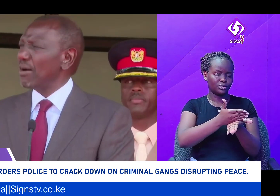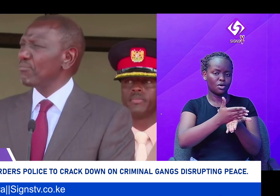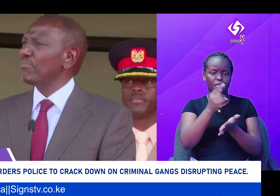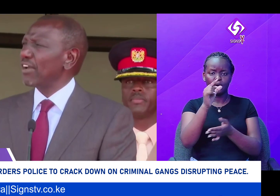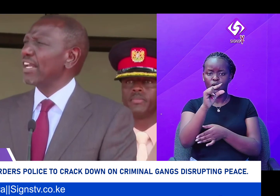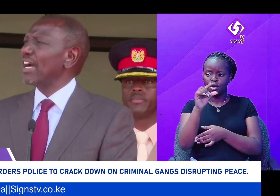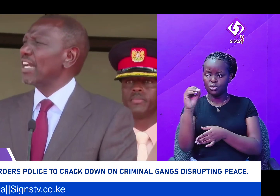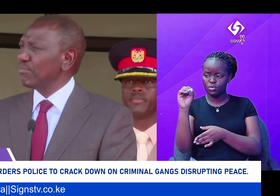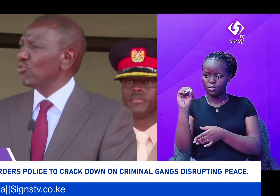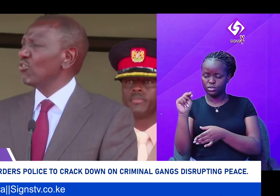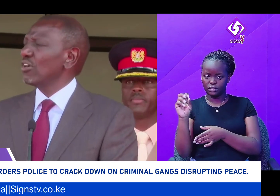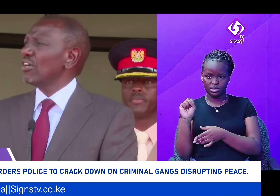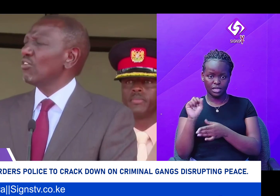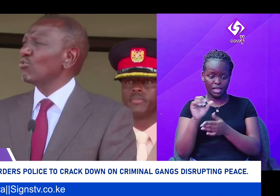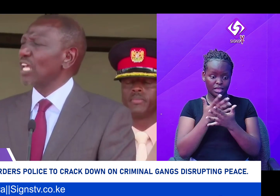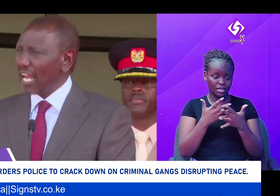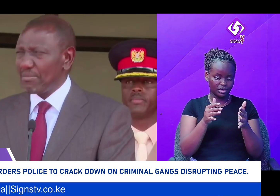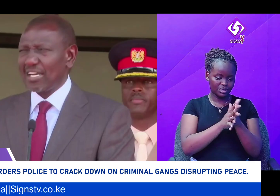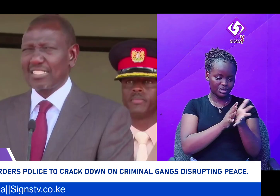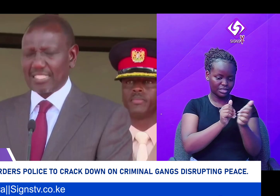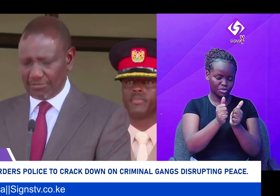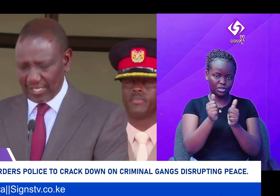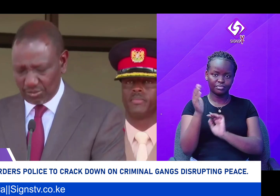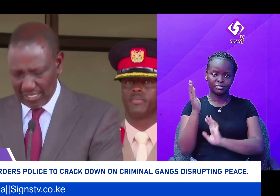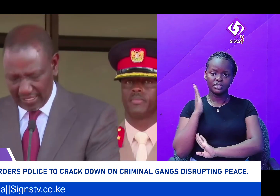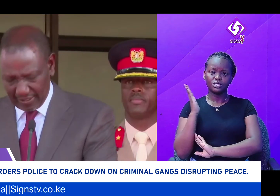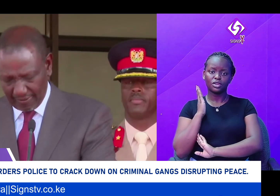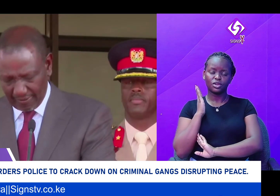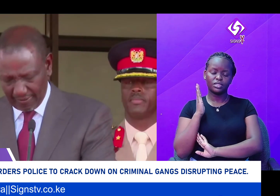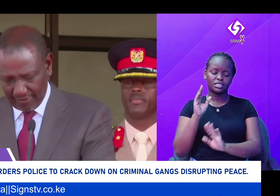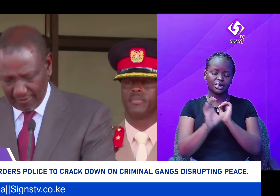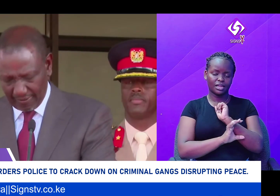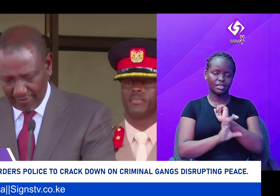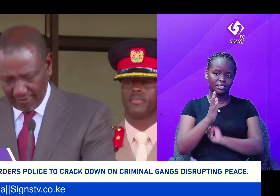mambo ambayo yanaharibu usalama katika taifa letu la Kenya.